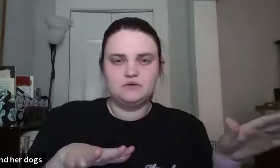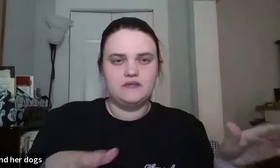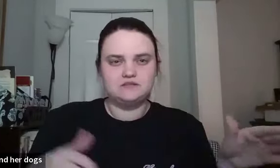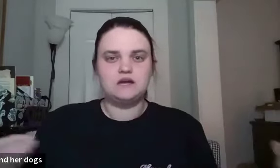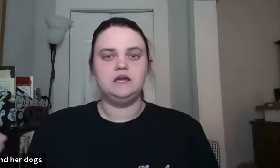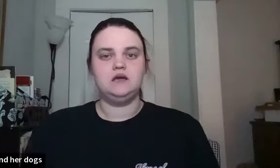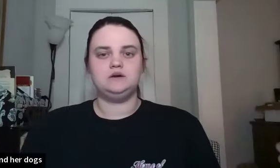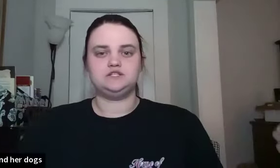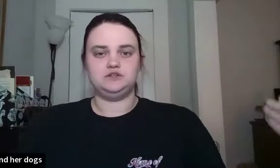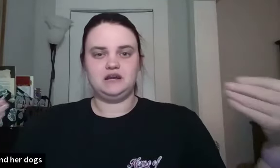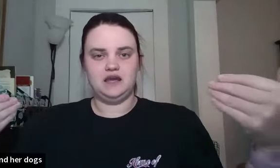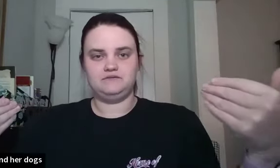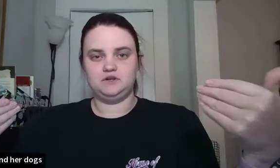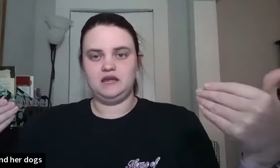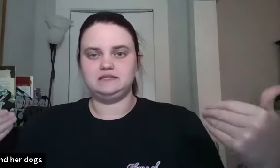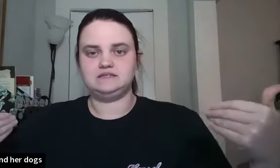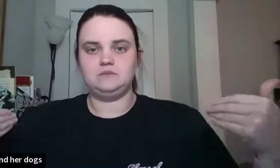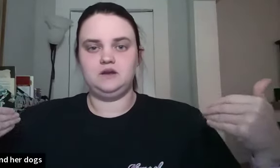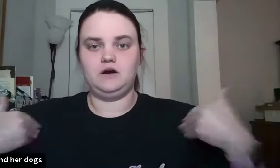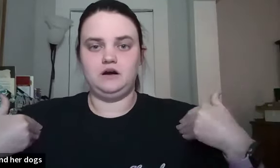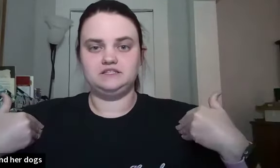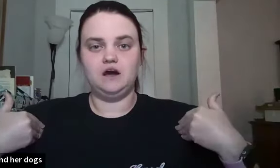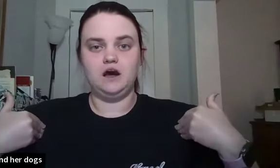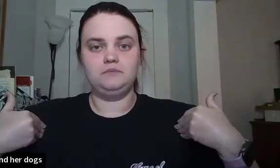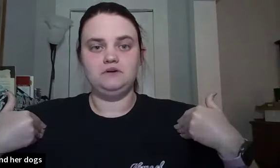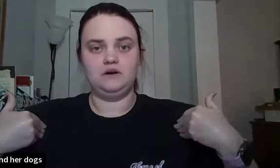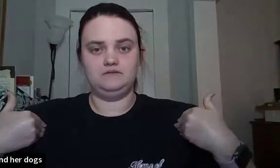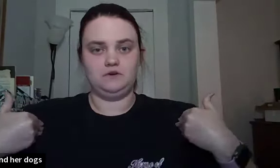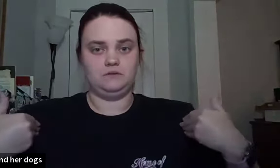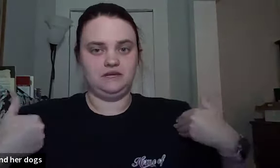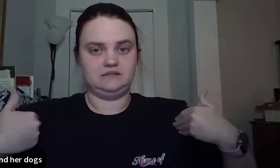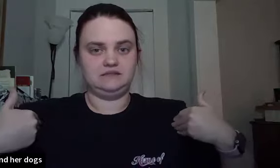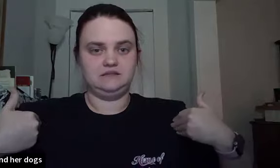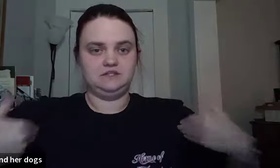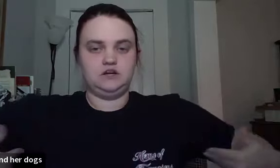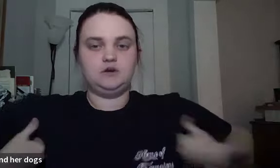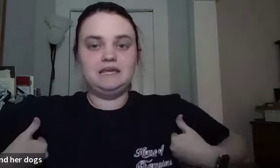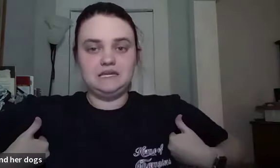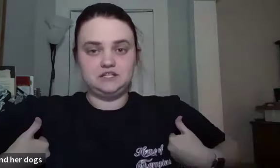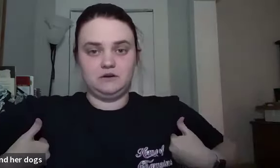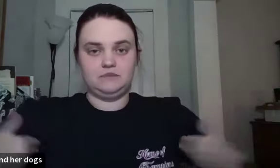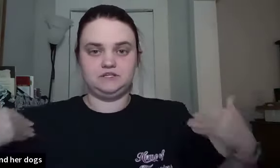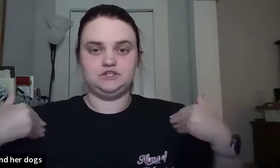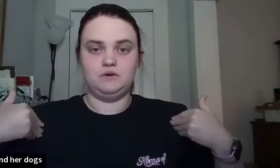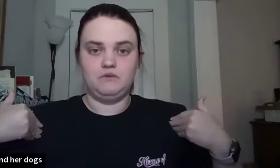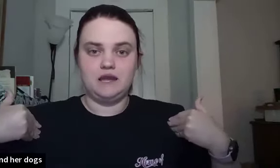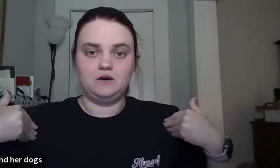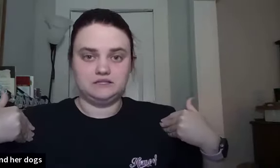and that's why. So you're going to have your hands come on top of your armpits. So you're not going into your armpits, you're just going right on